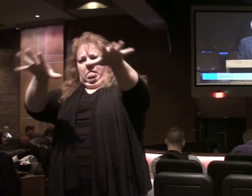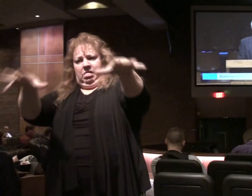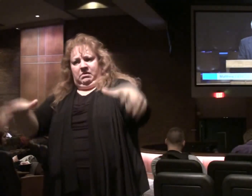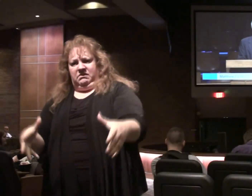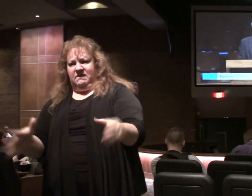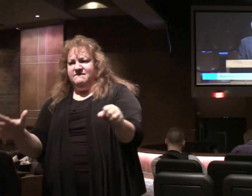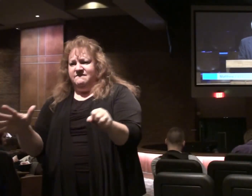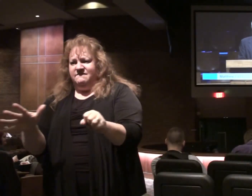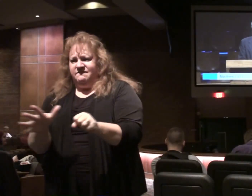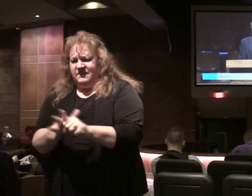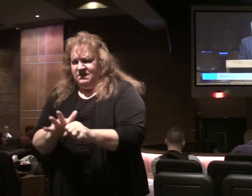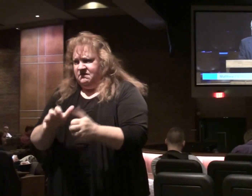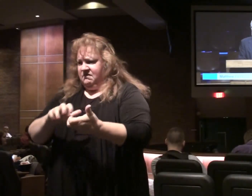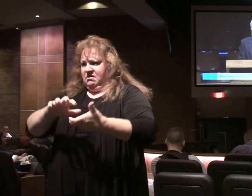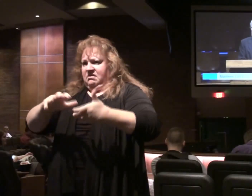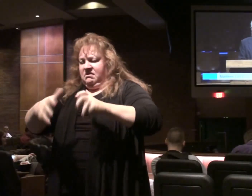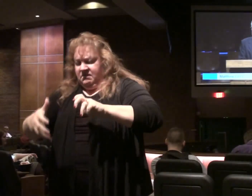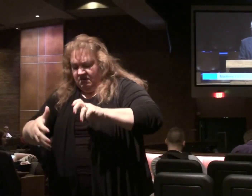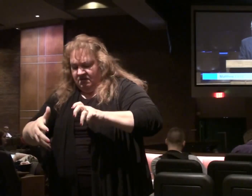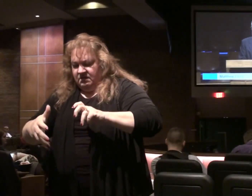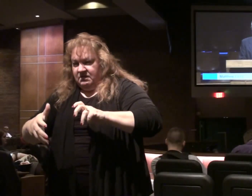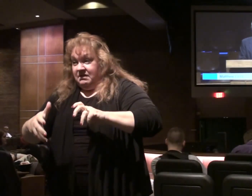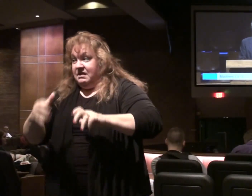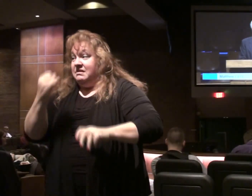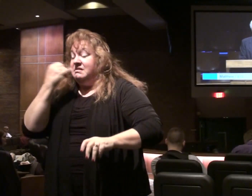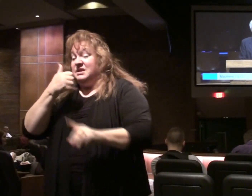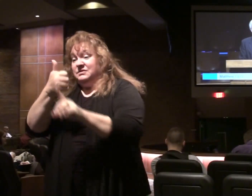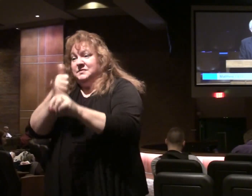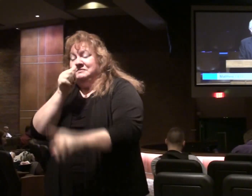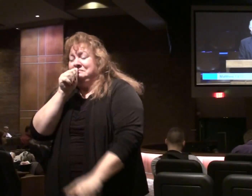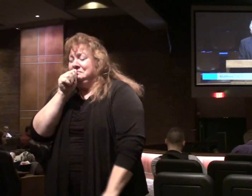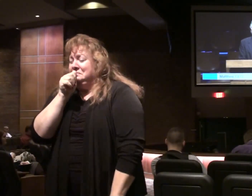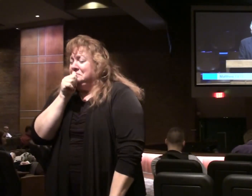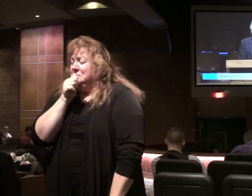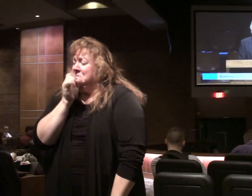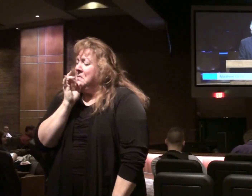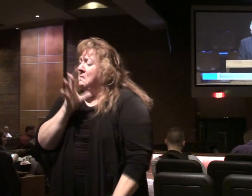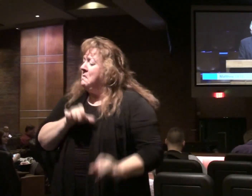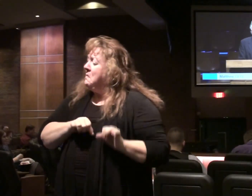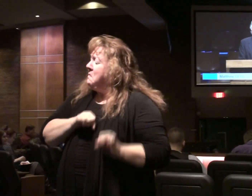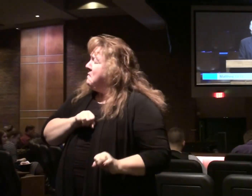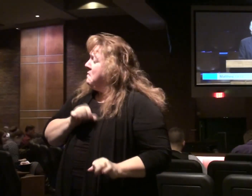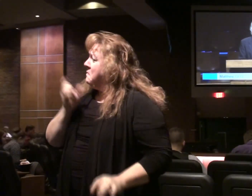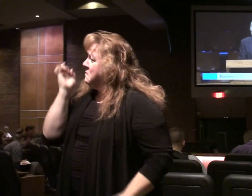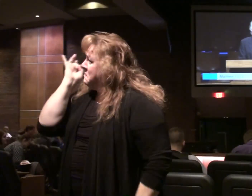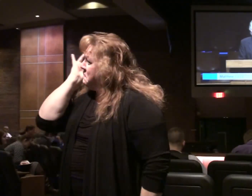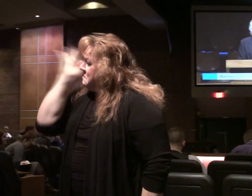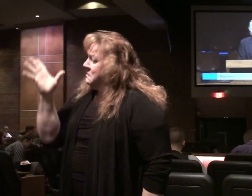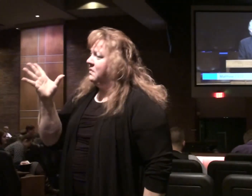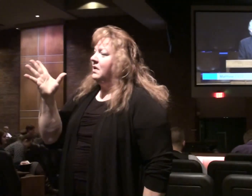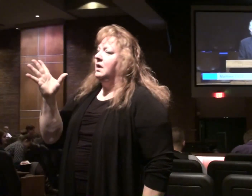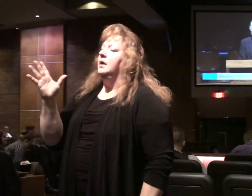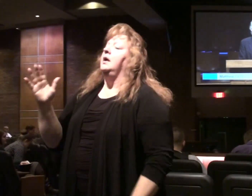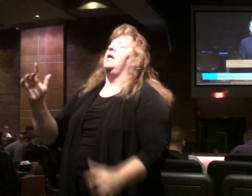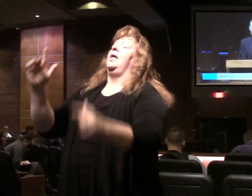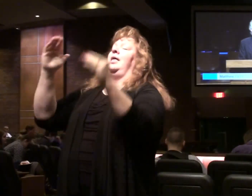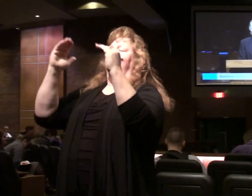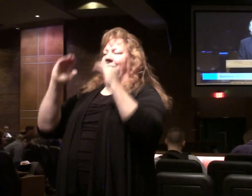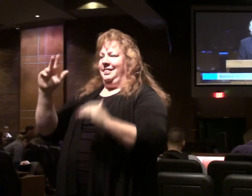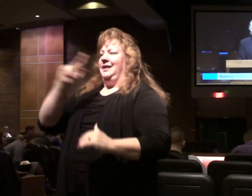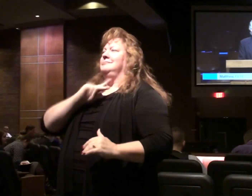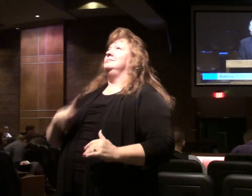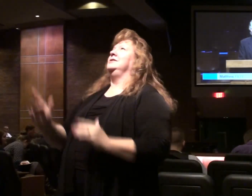in tribulation and the nation Israel will suffer like they have never suffered. Then we will have the